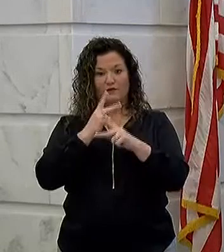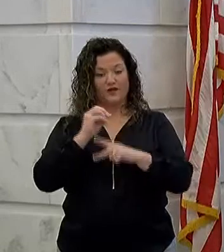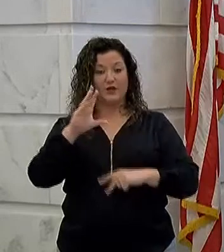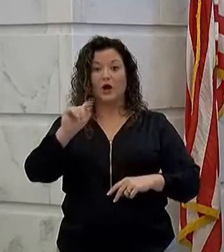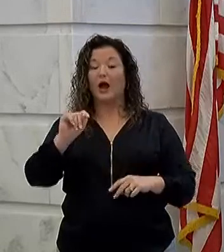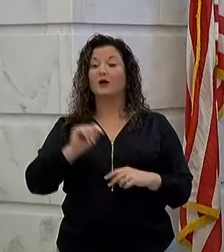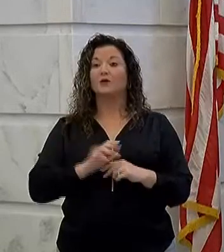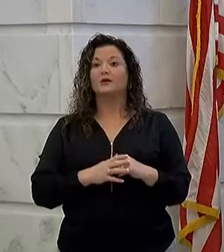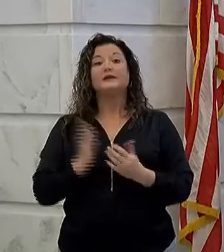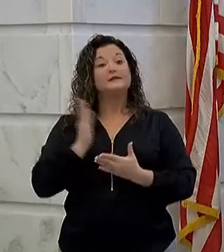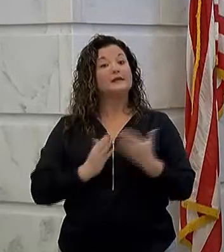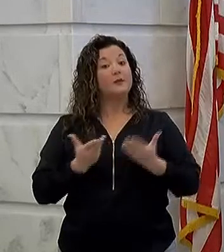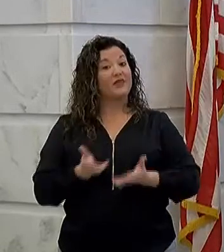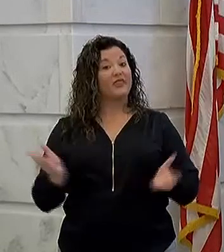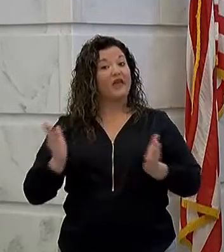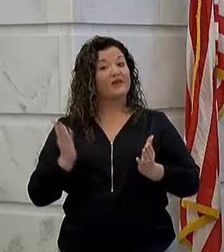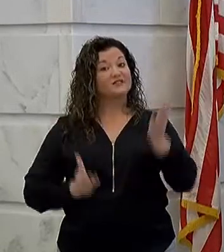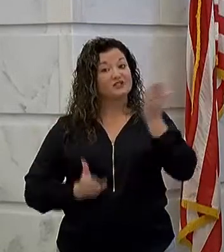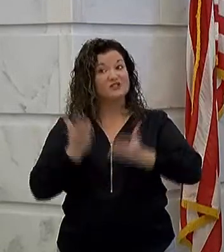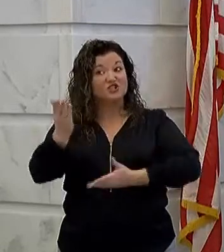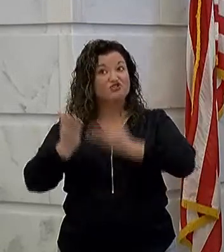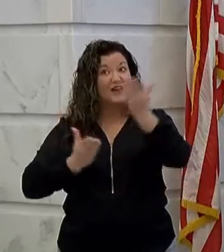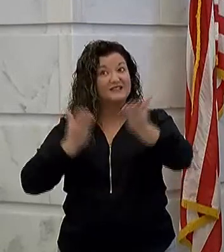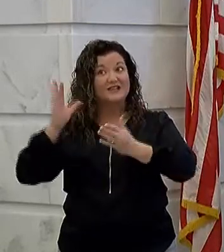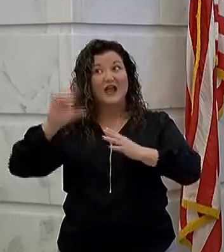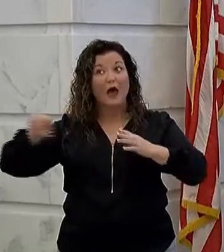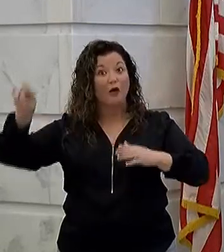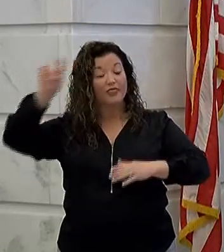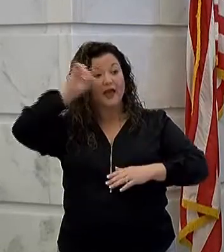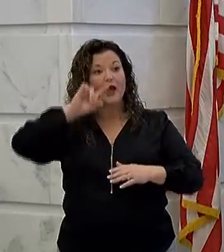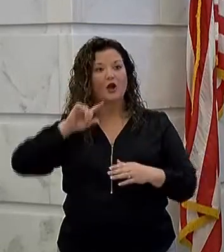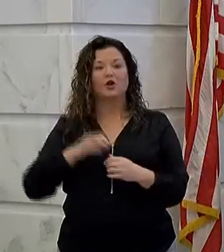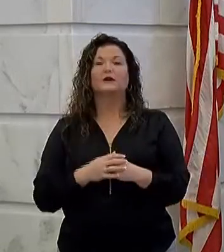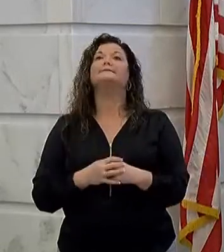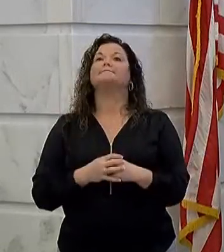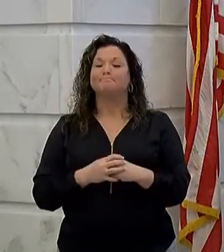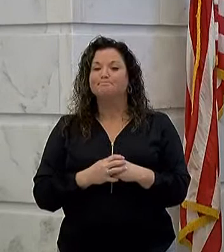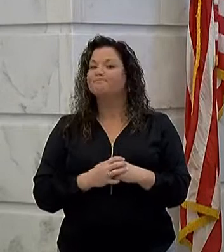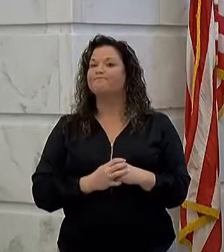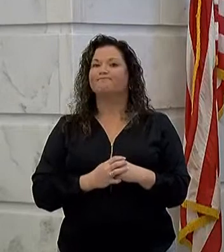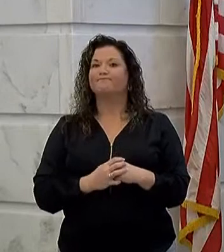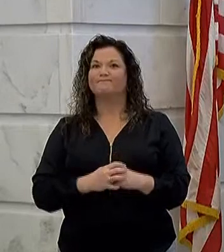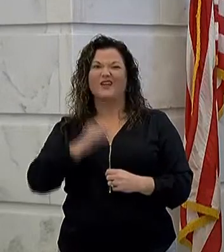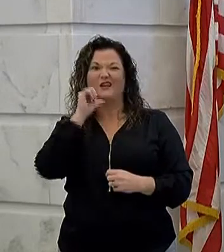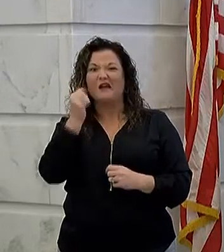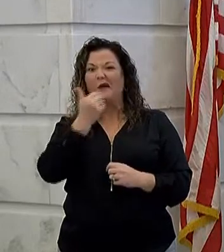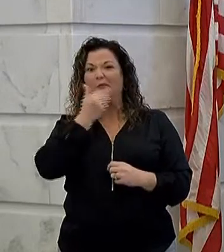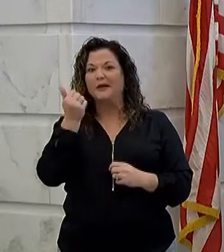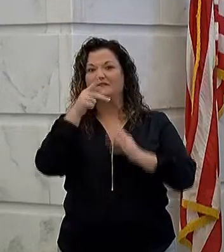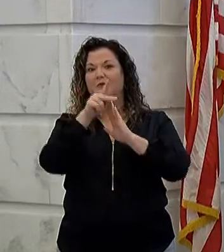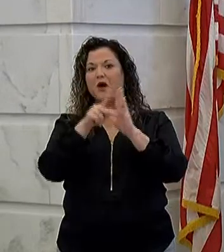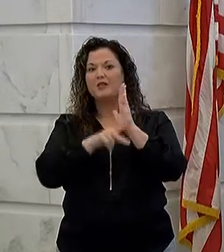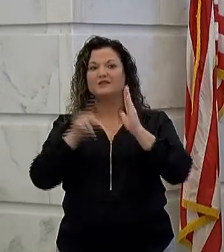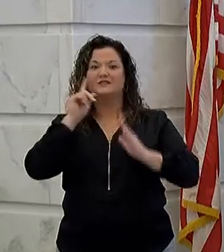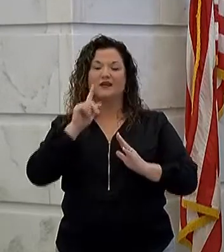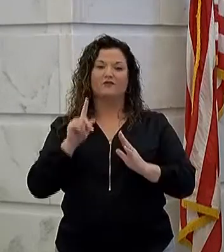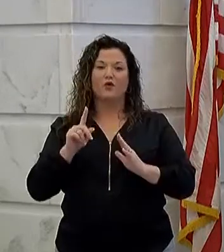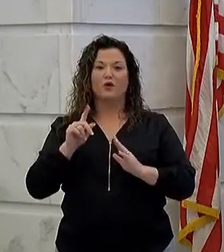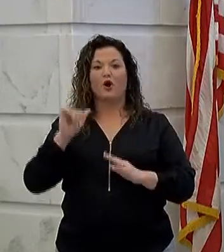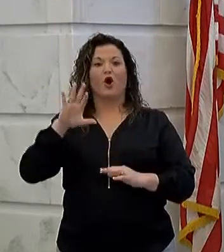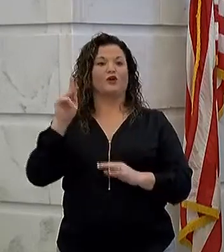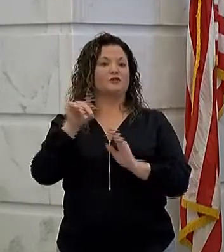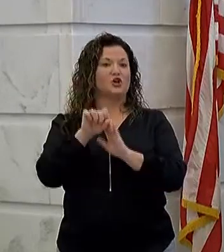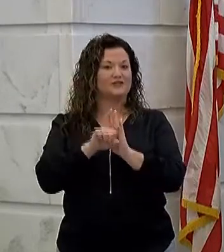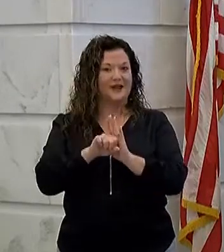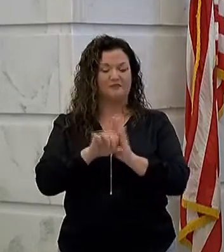that some of the things that were being suggested out there, that they're not the best policy for the state of Arkansas.